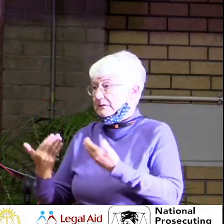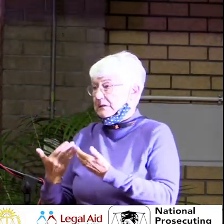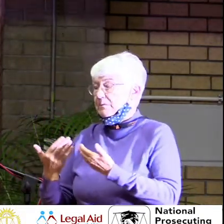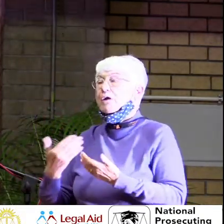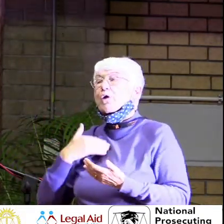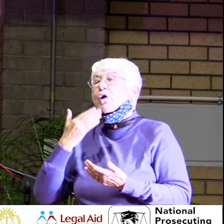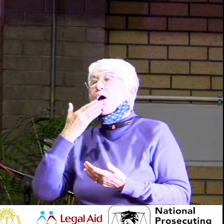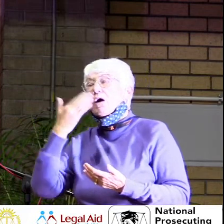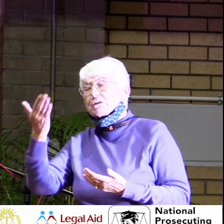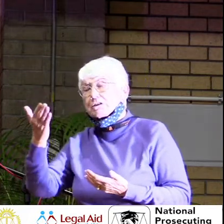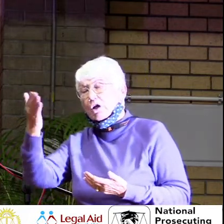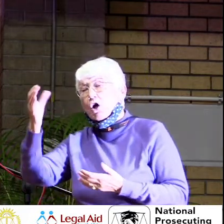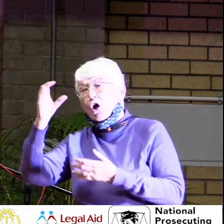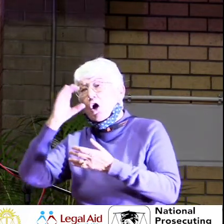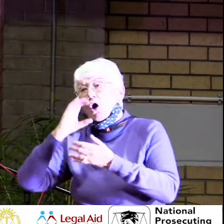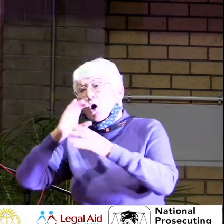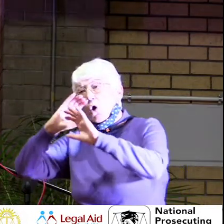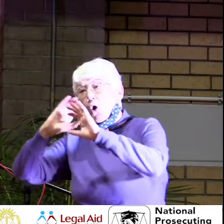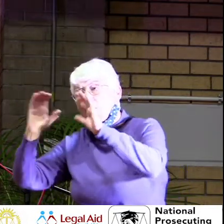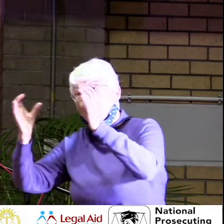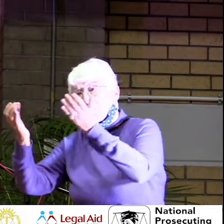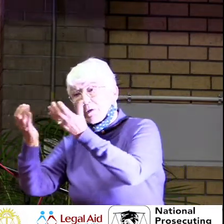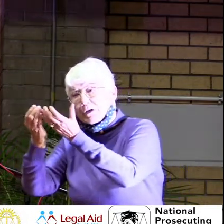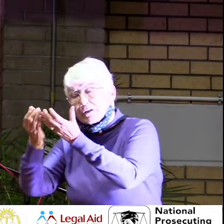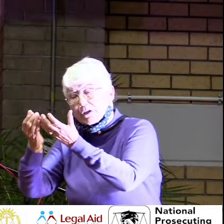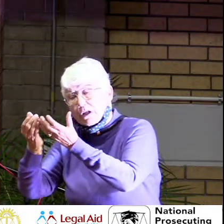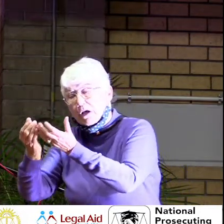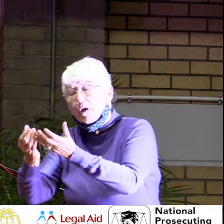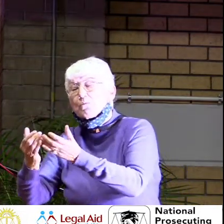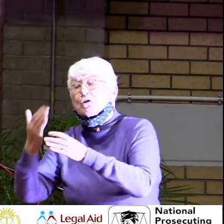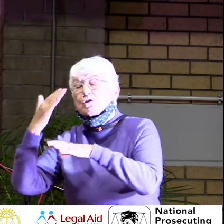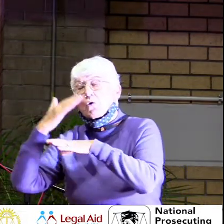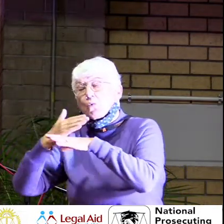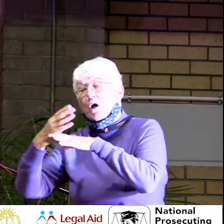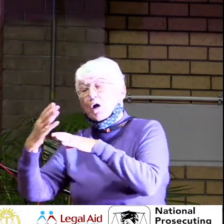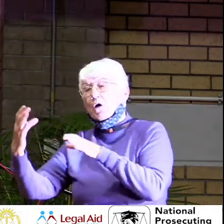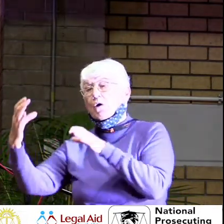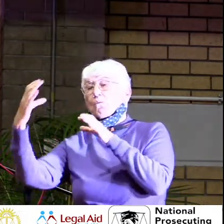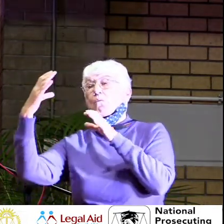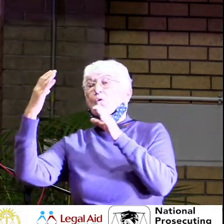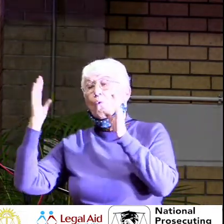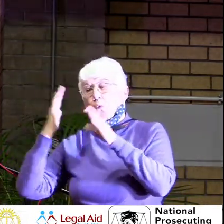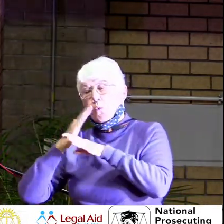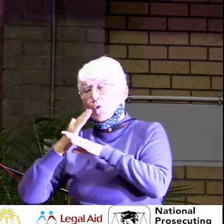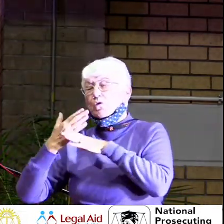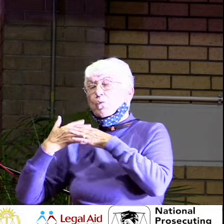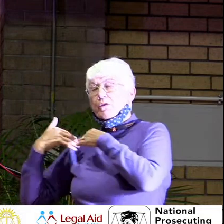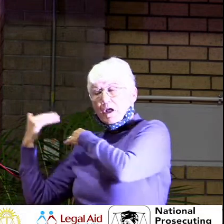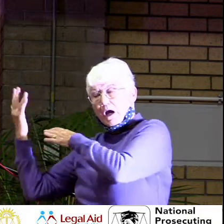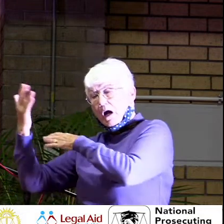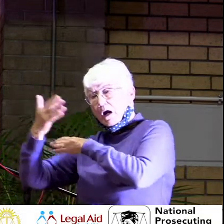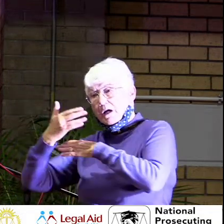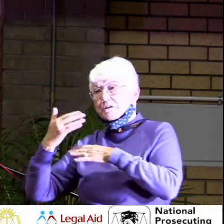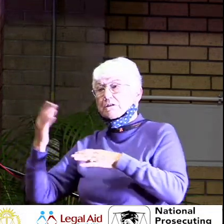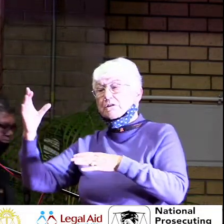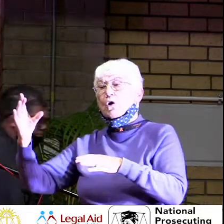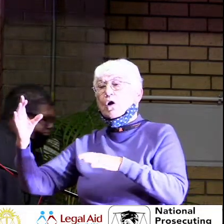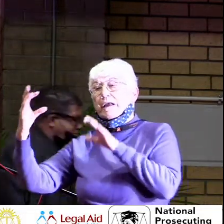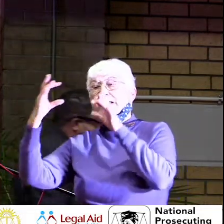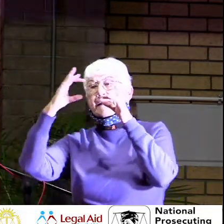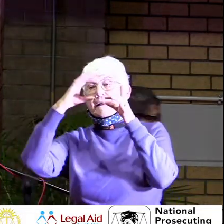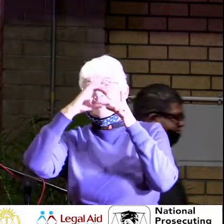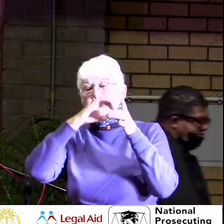us. We need the community to engage the court, the office manager,